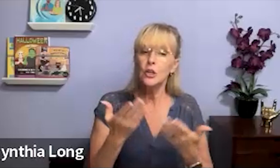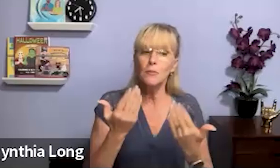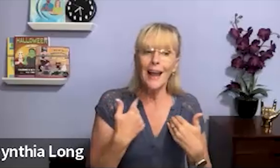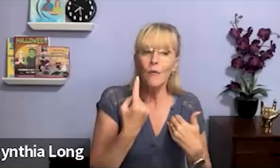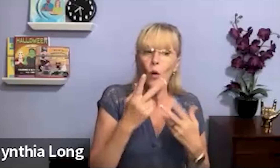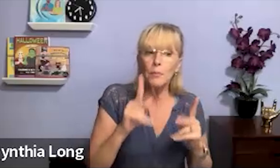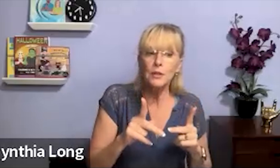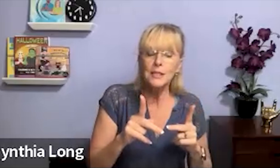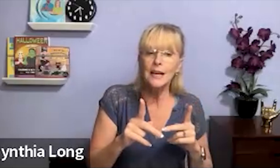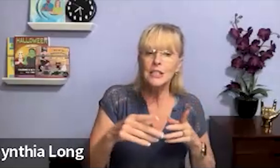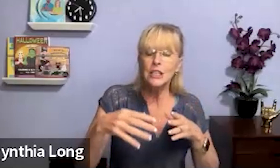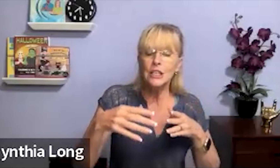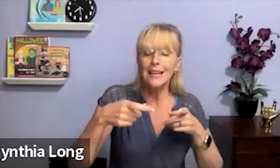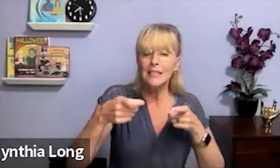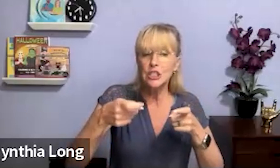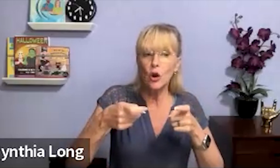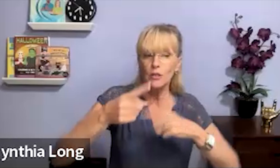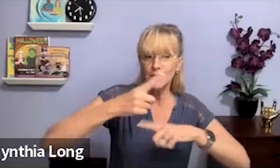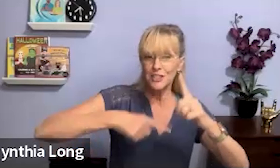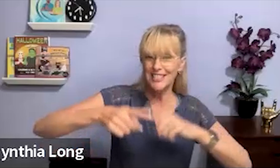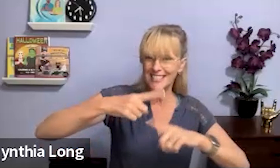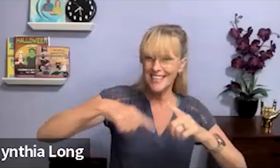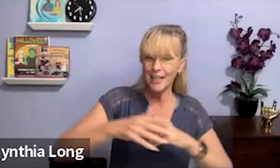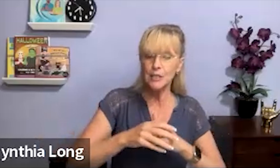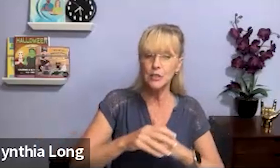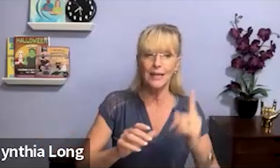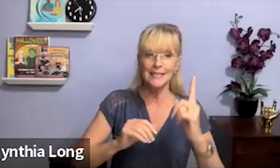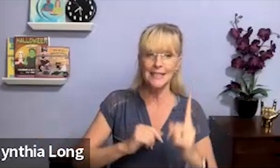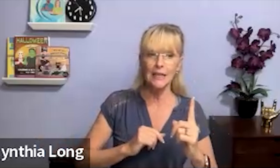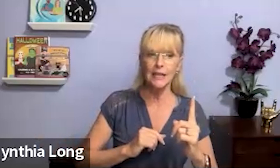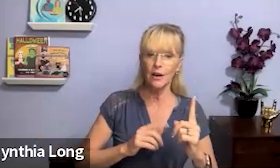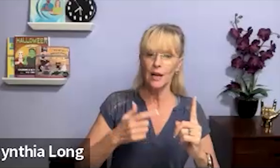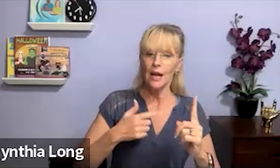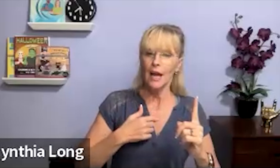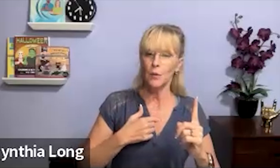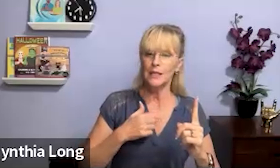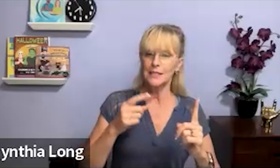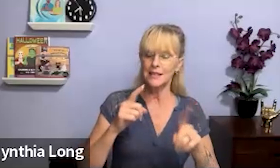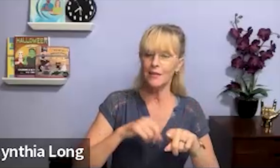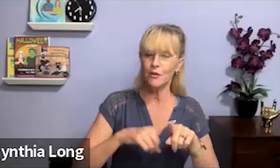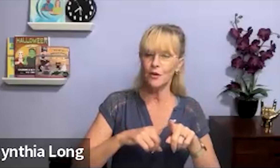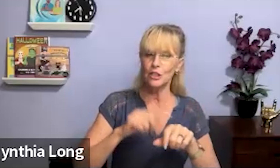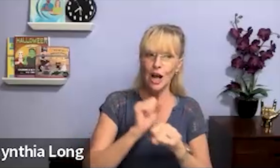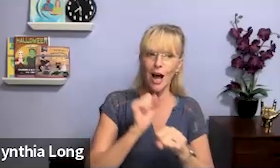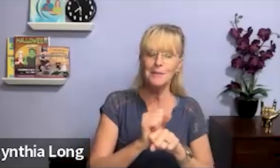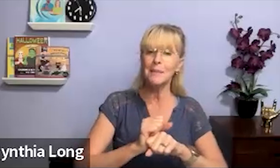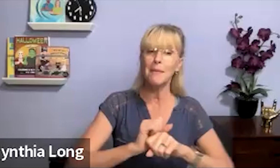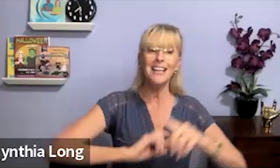so you might have one person that's in charge of just the signing. So they stand there, and when it's time for jobs, they might